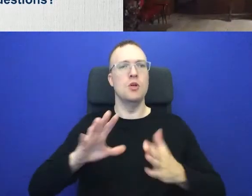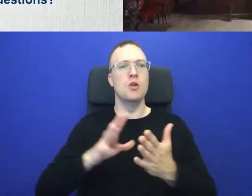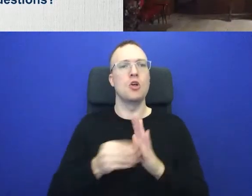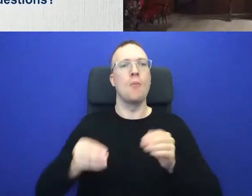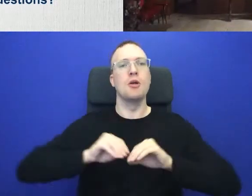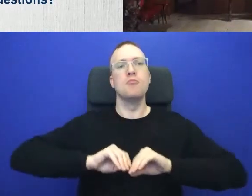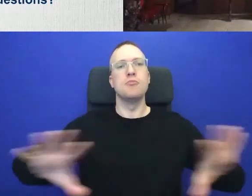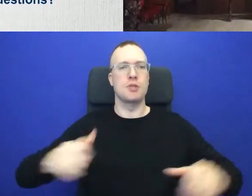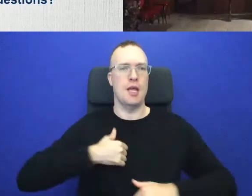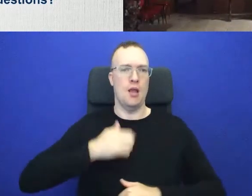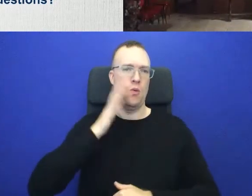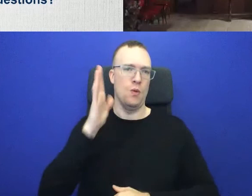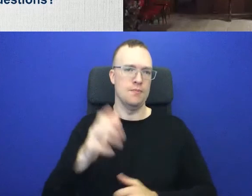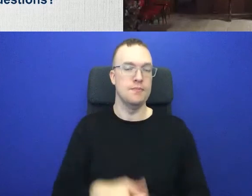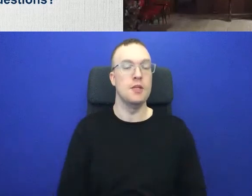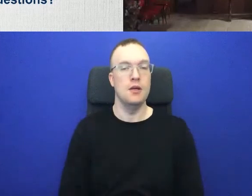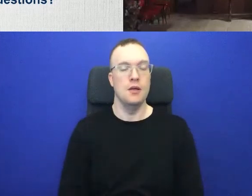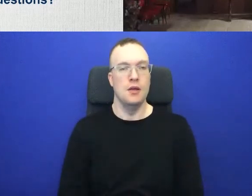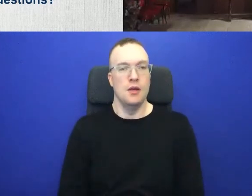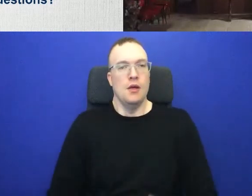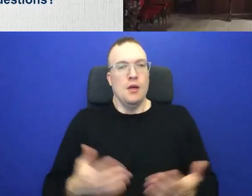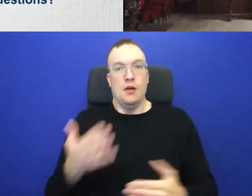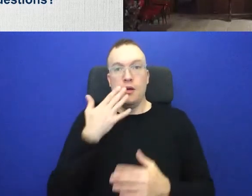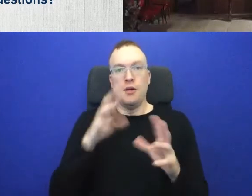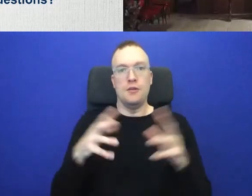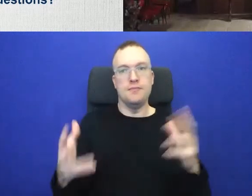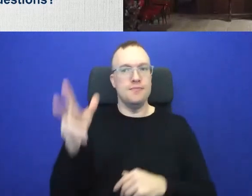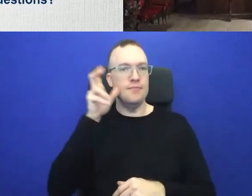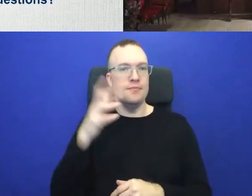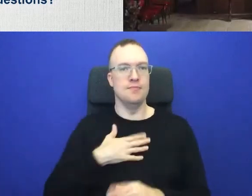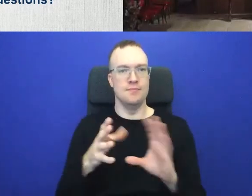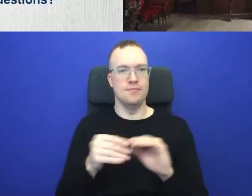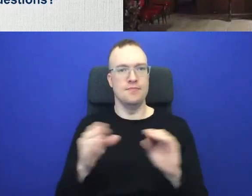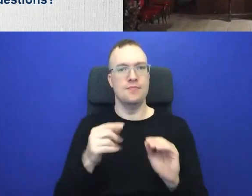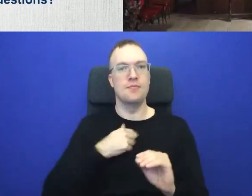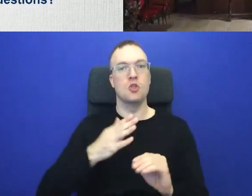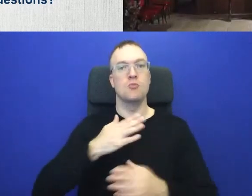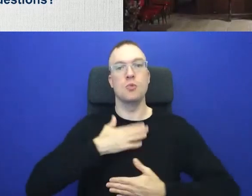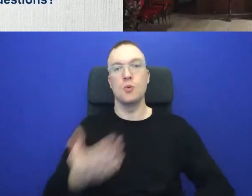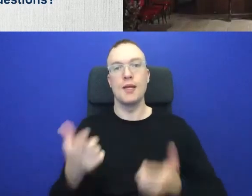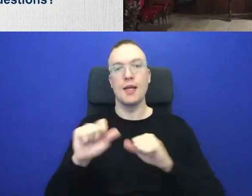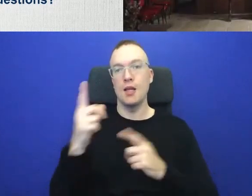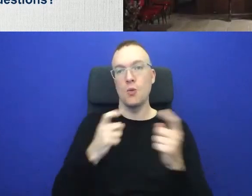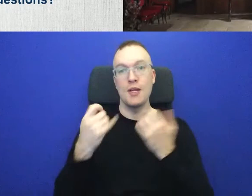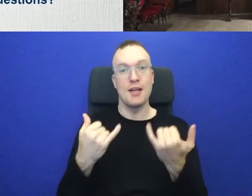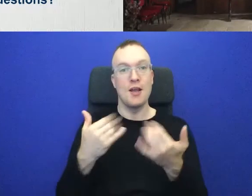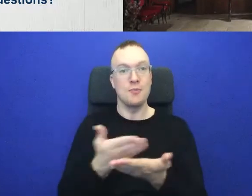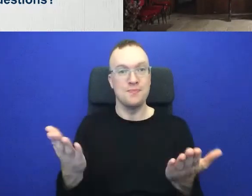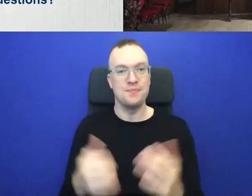Canada if people are interested in that. So thanks very much for listening. I'll be really happy to take any questions you may have